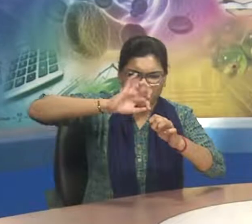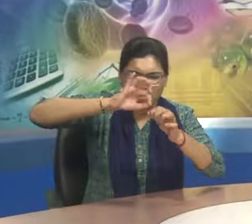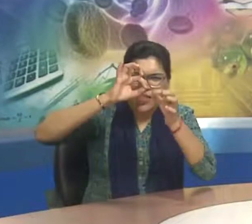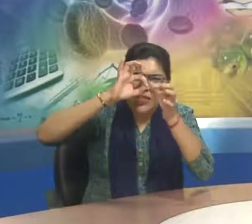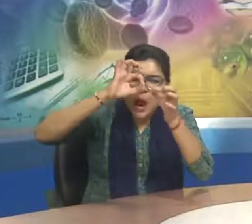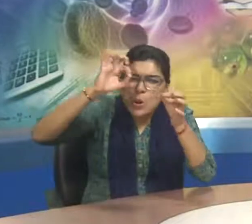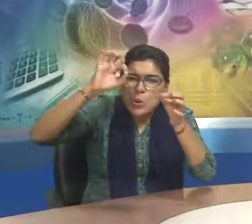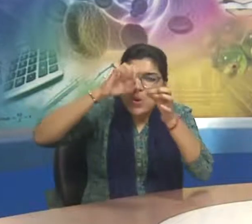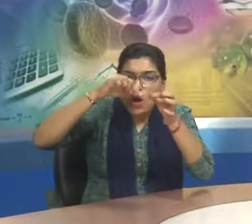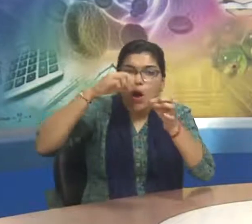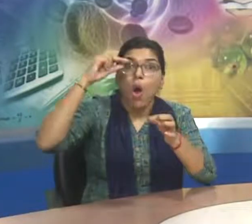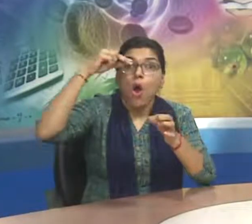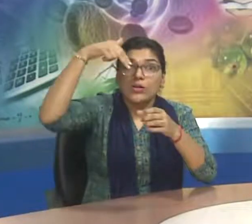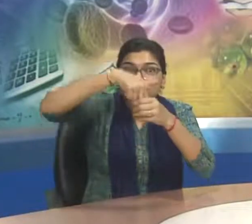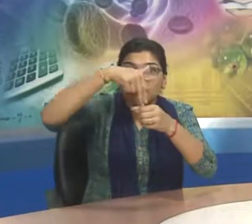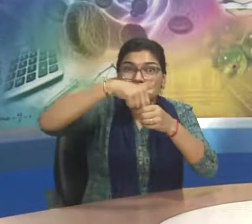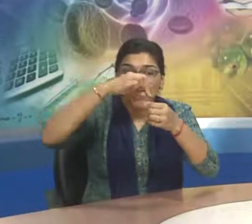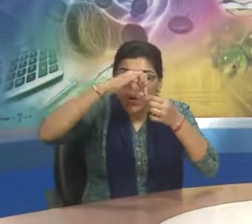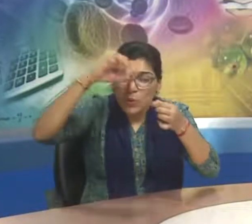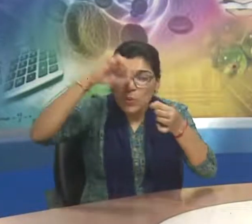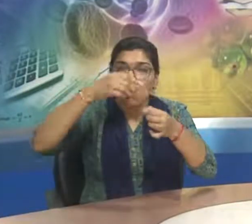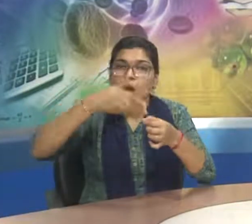And in the electric wires,